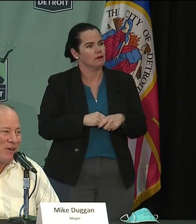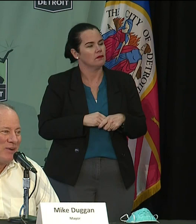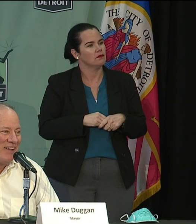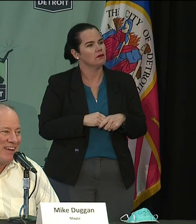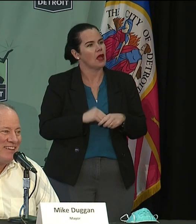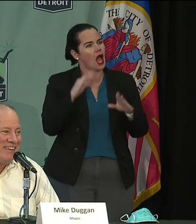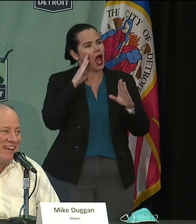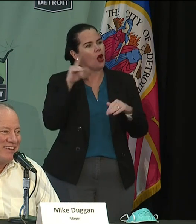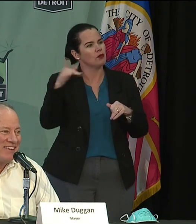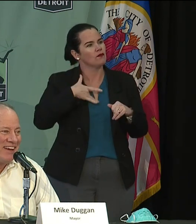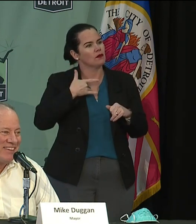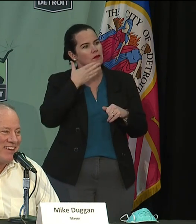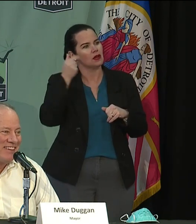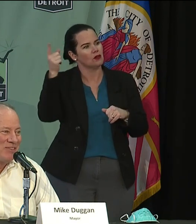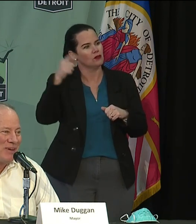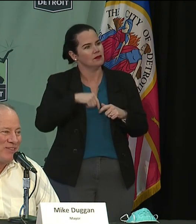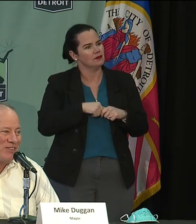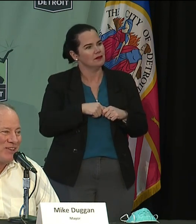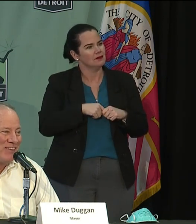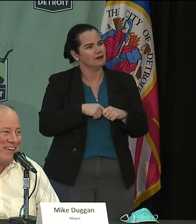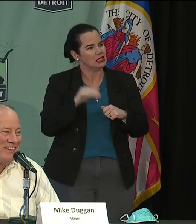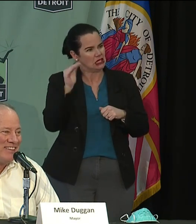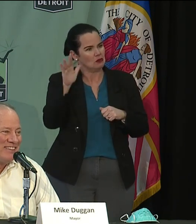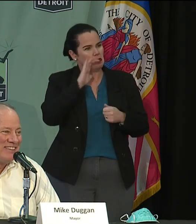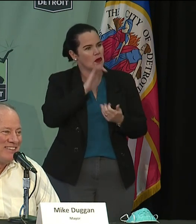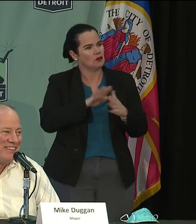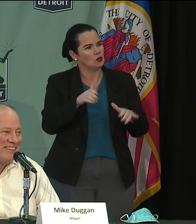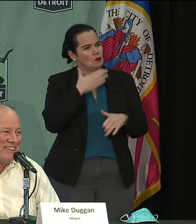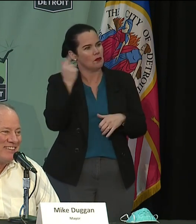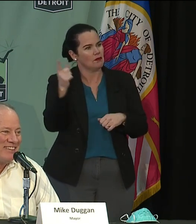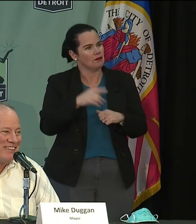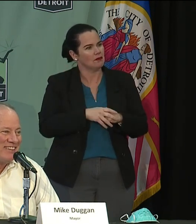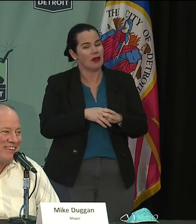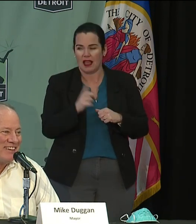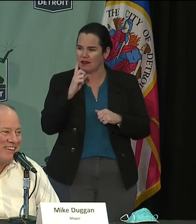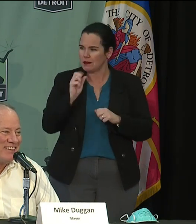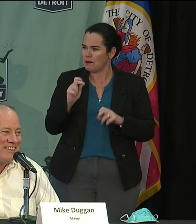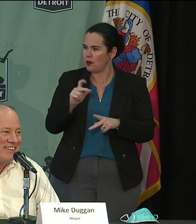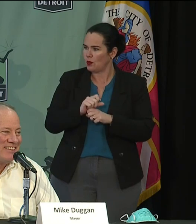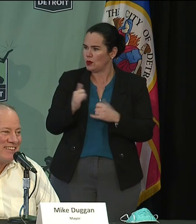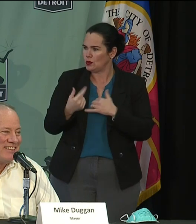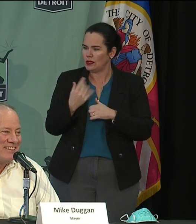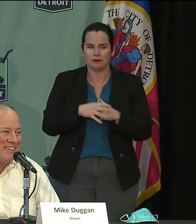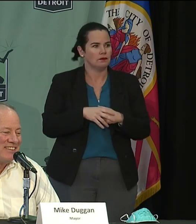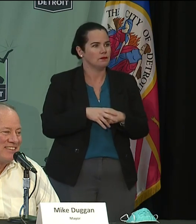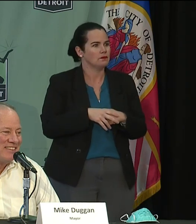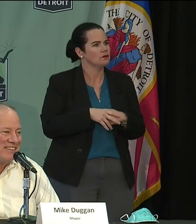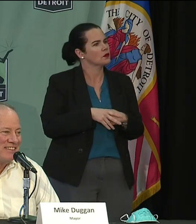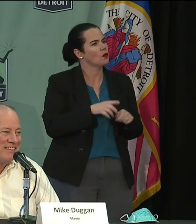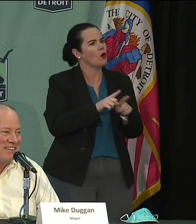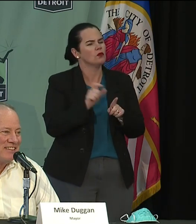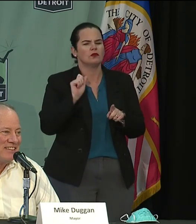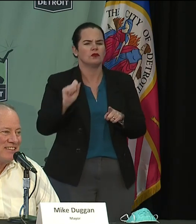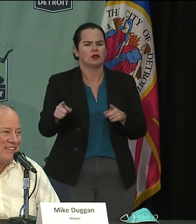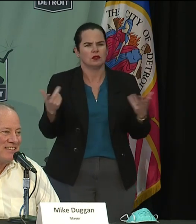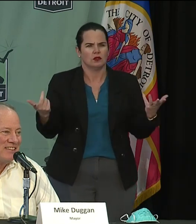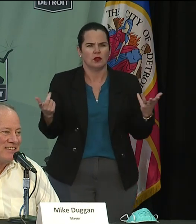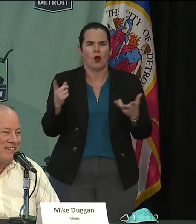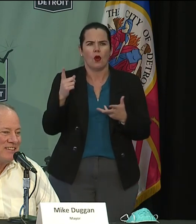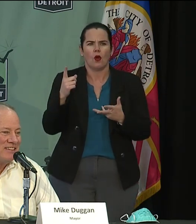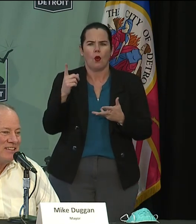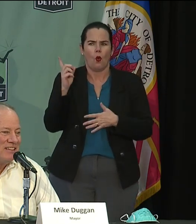I hope he's recovering well. Yeah, he's doing well. I saw that his wife is doing well. Yeah, I think he's back to work today. Okay. He also wants to know, what supplies has the city